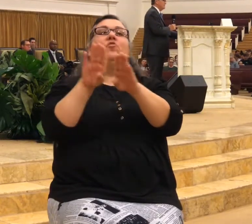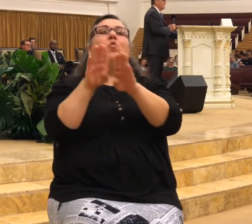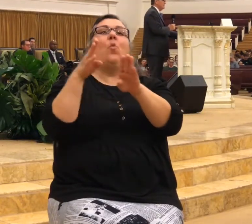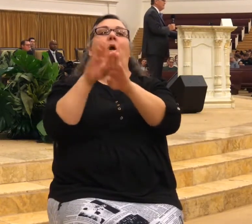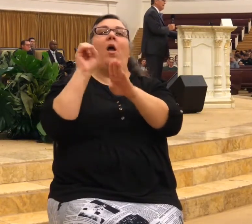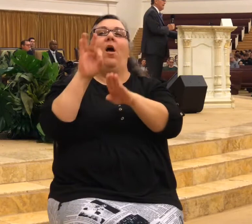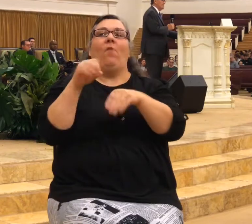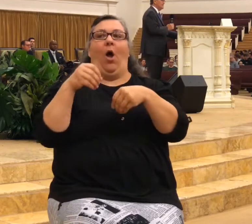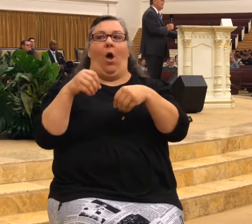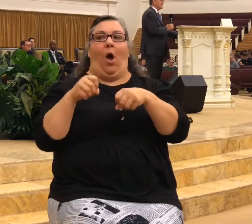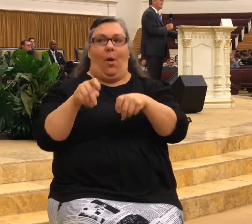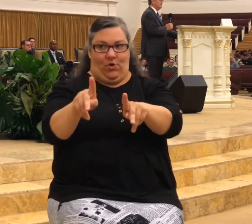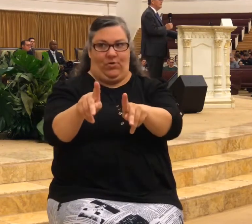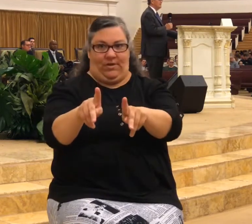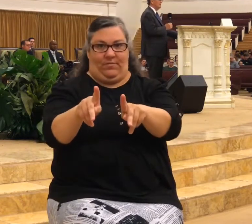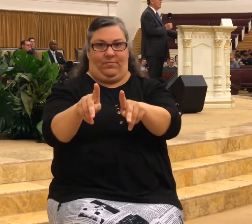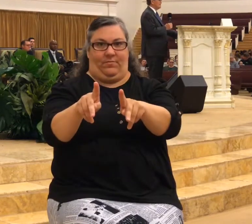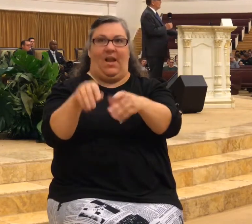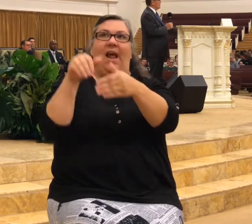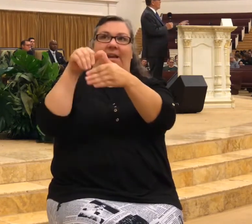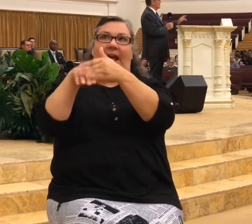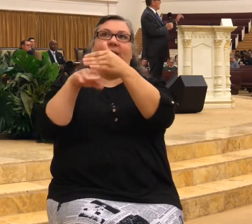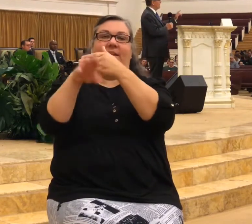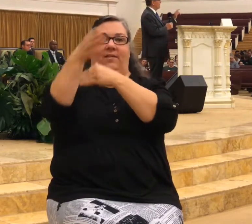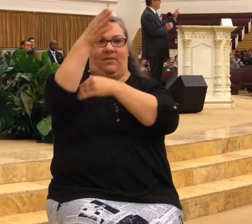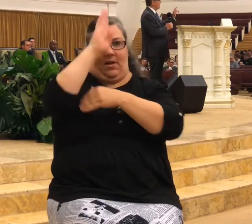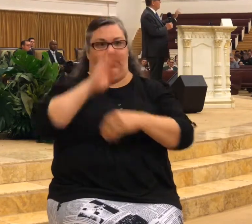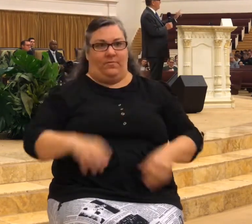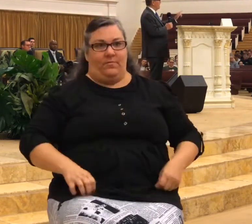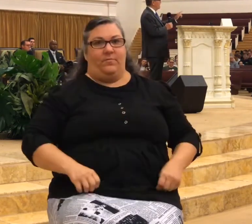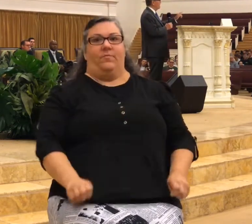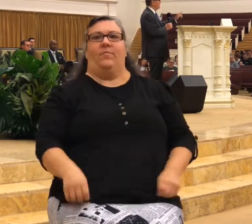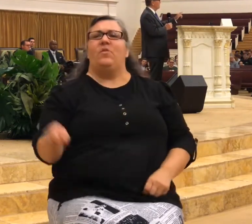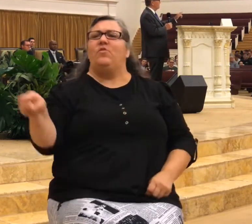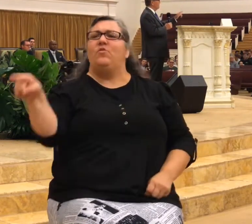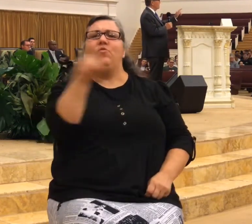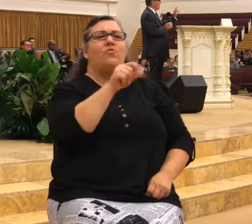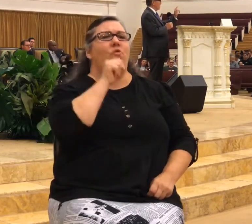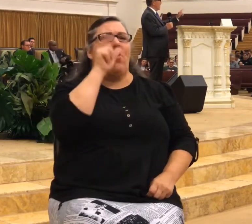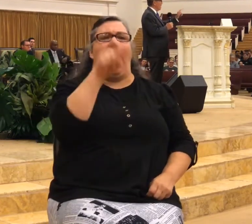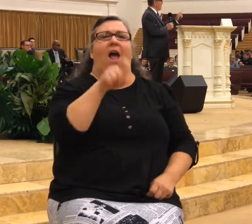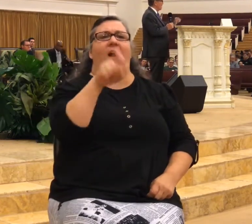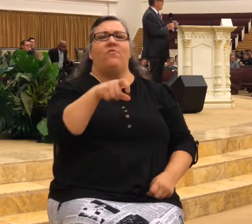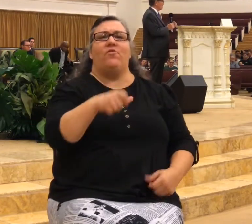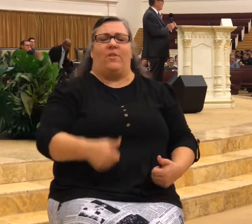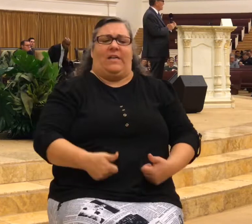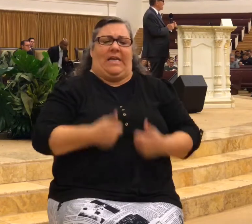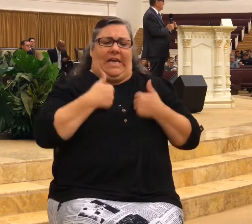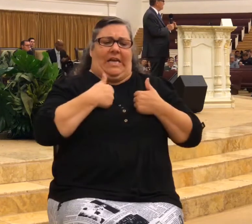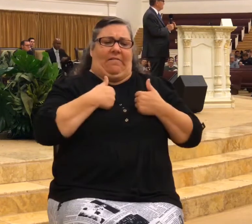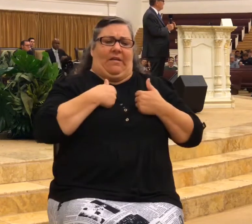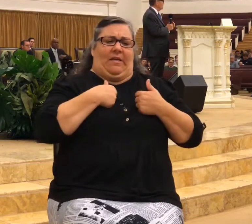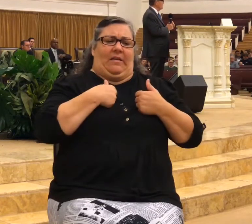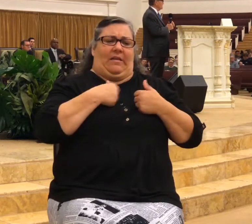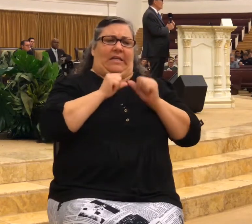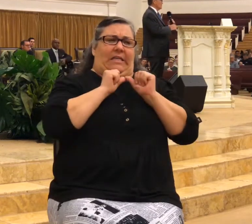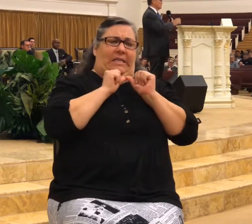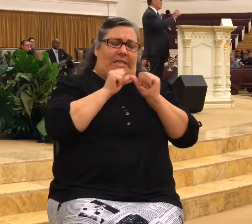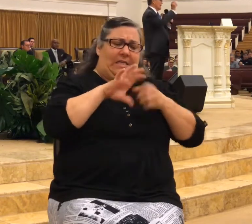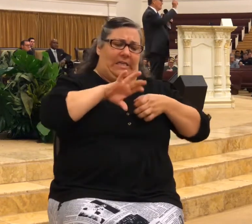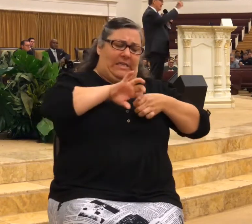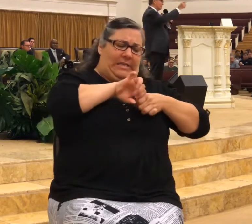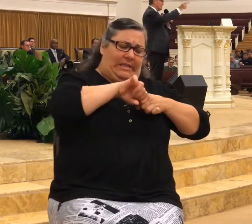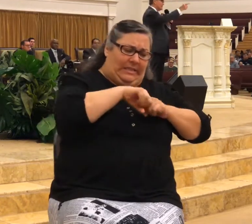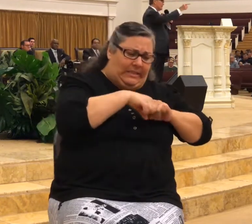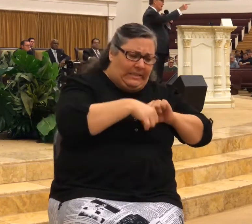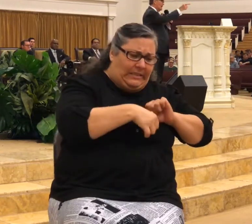You don't have to live with the heartache you're facing because